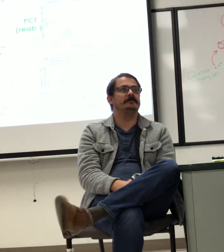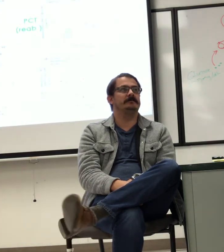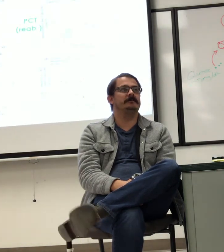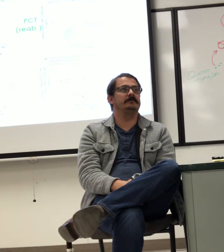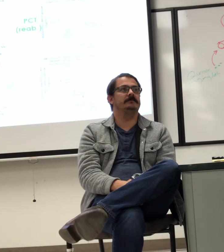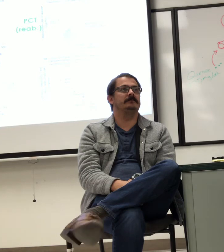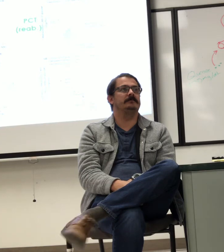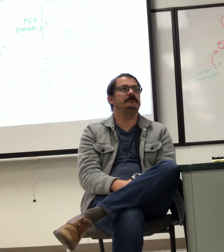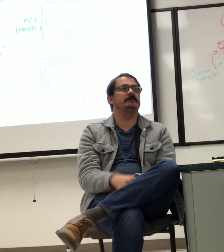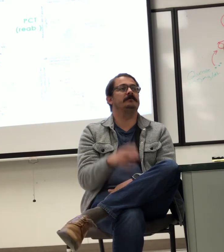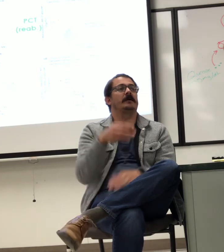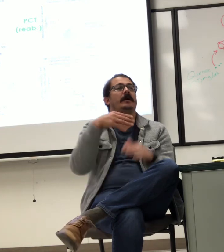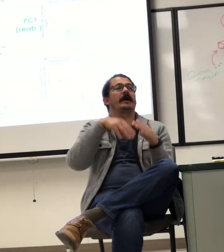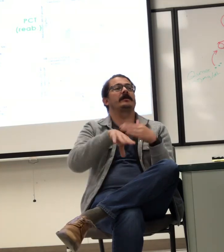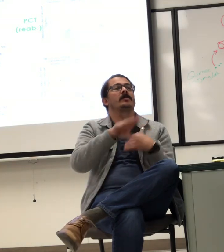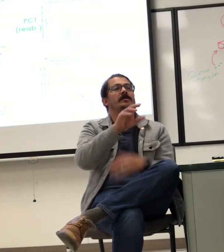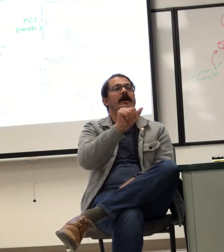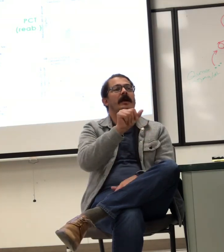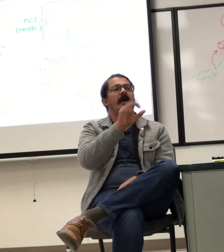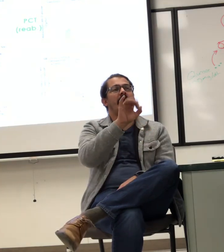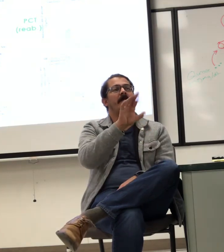And that enters the afferent arterial,